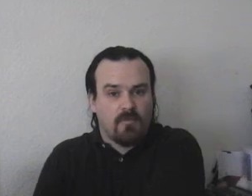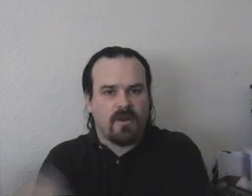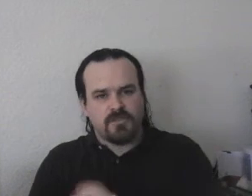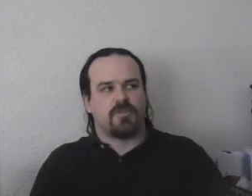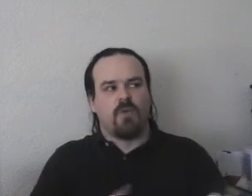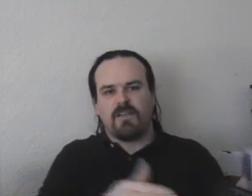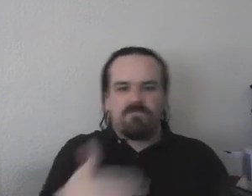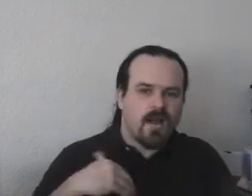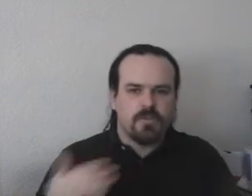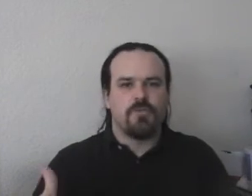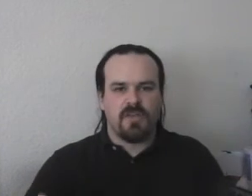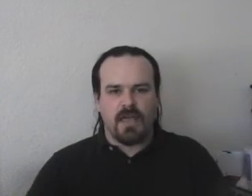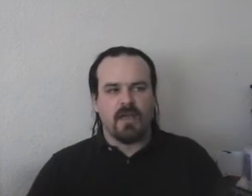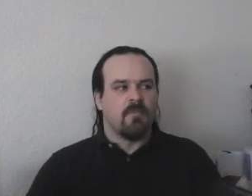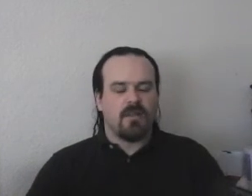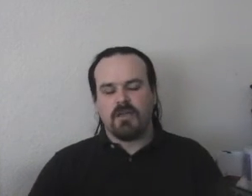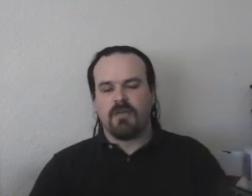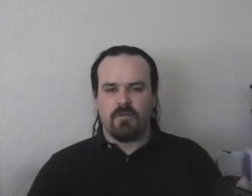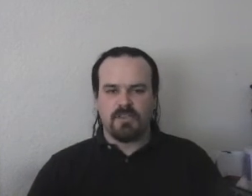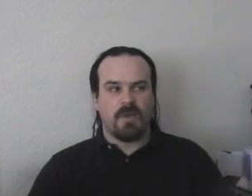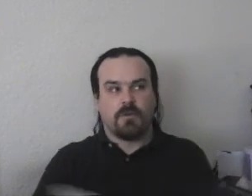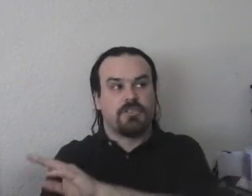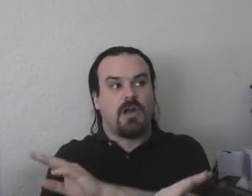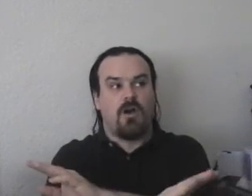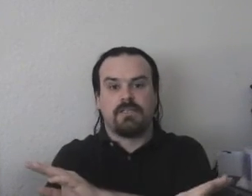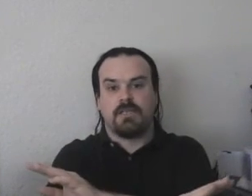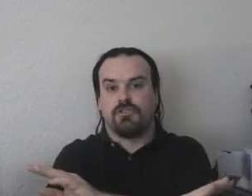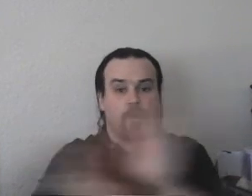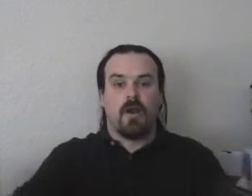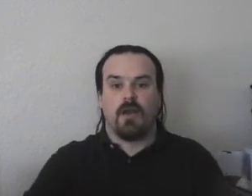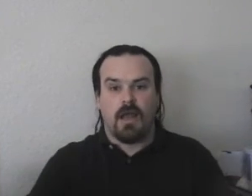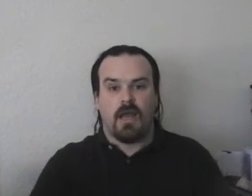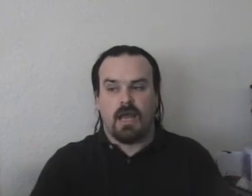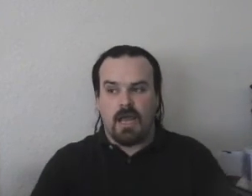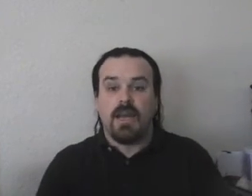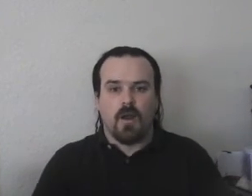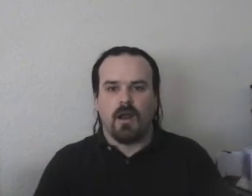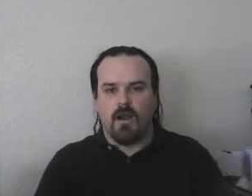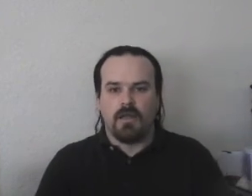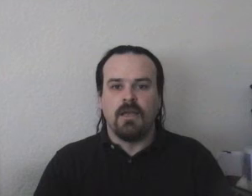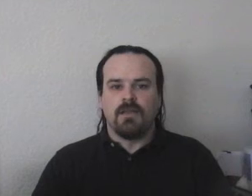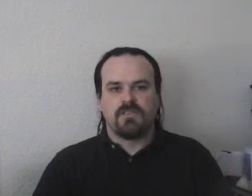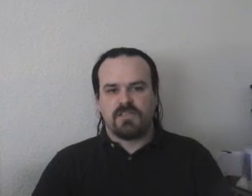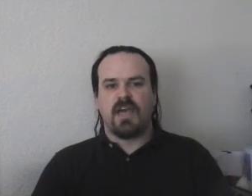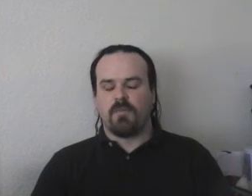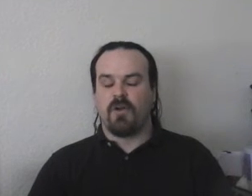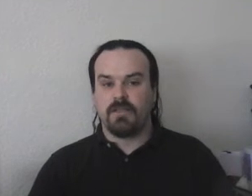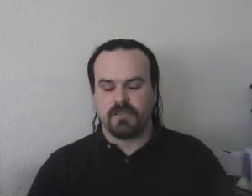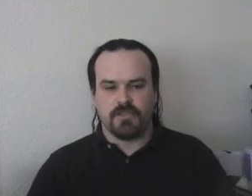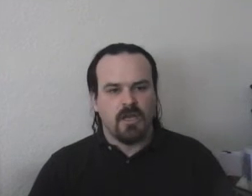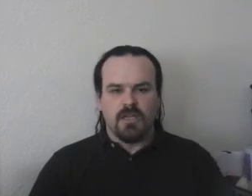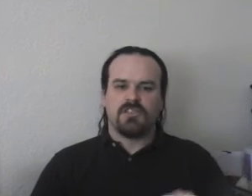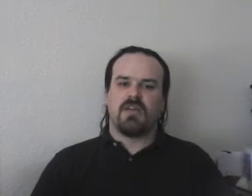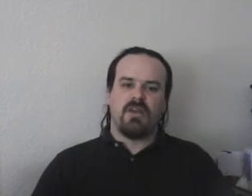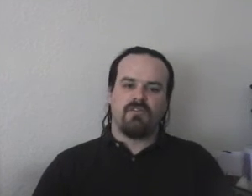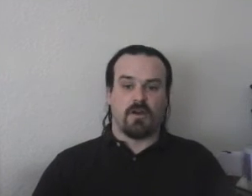brain surgeon. Why the fuck would you think, by looking at my resume, which on it says nowhere, anywhere on it, does it say I'm a brain surgeon, to send me a fucking,